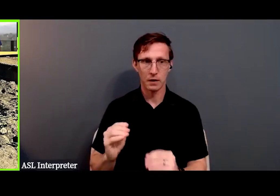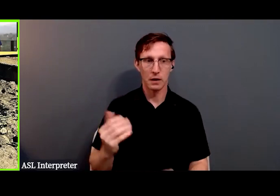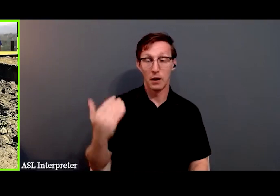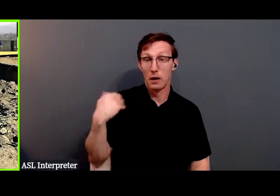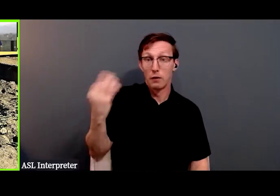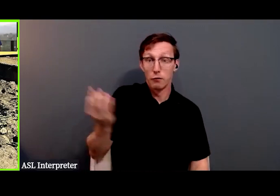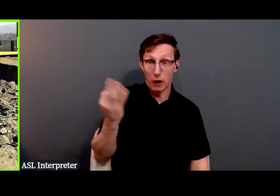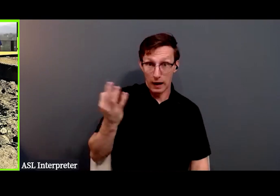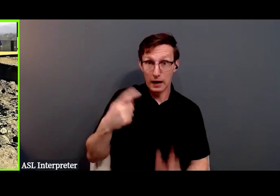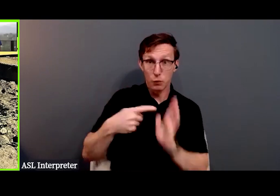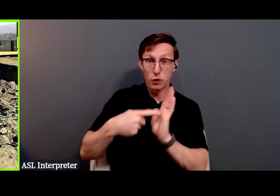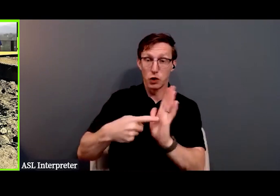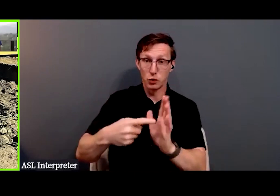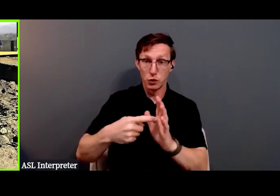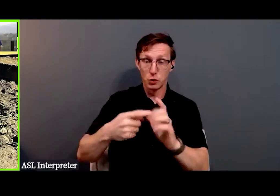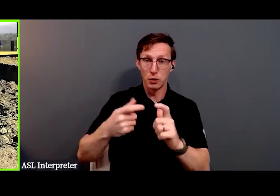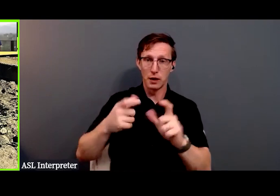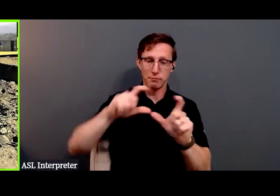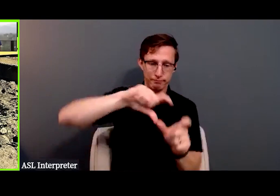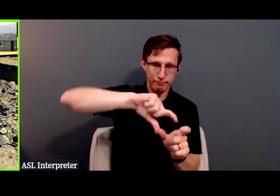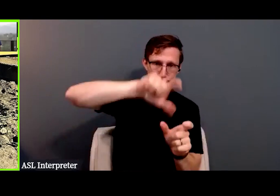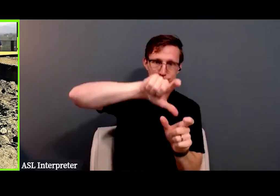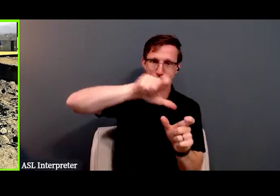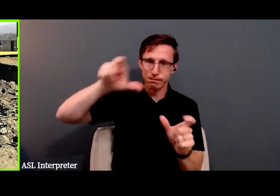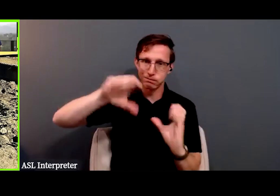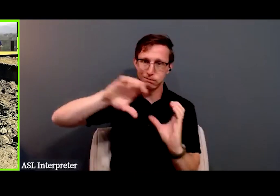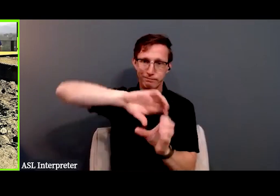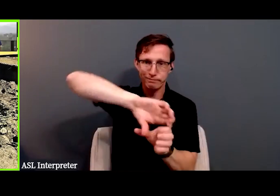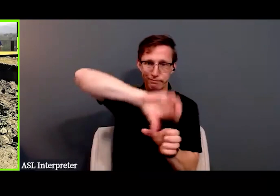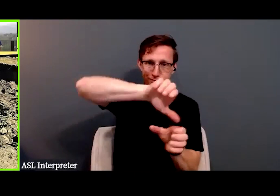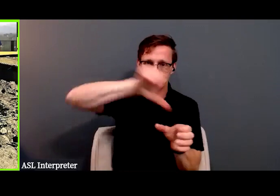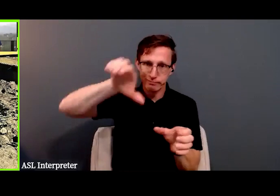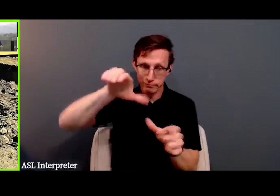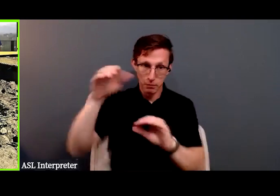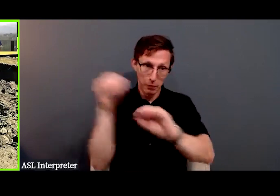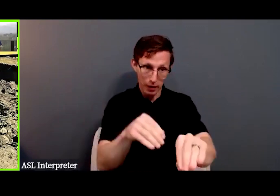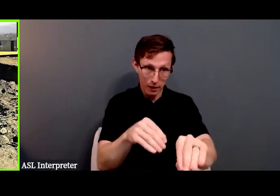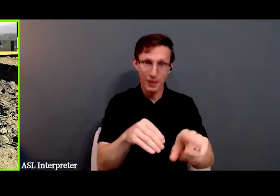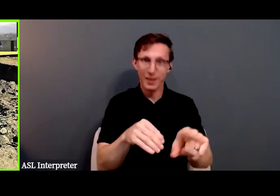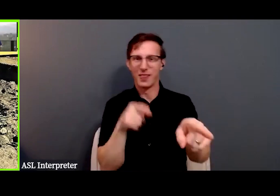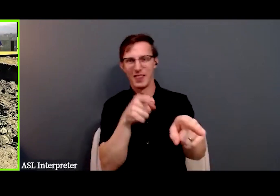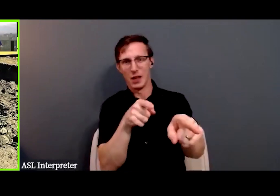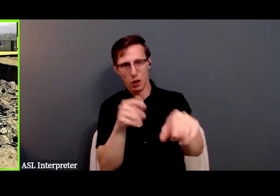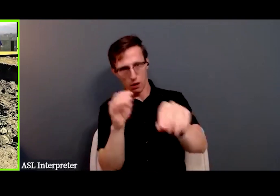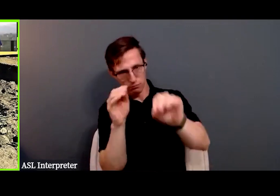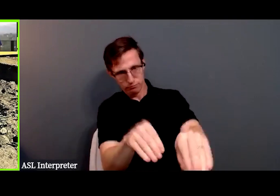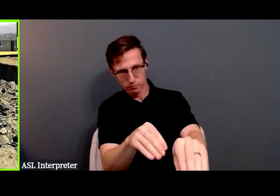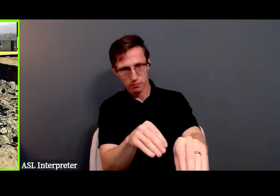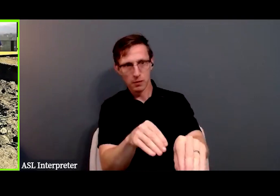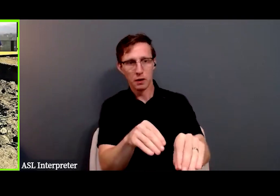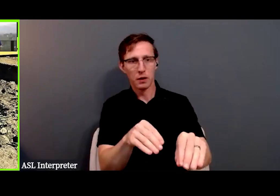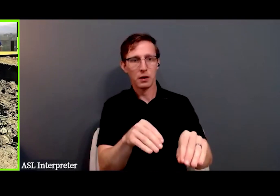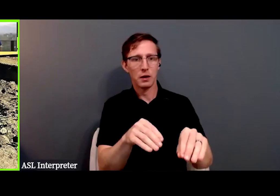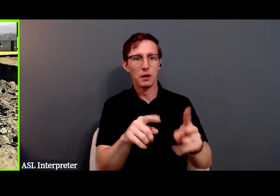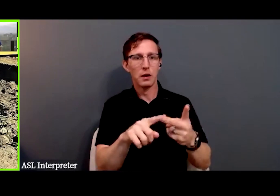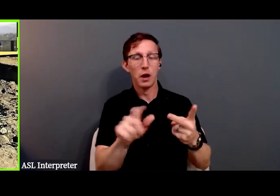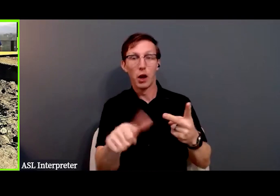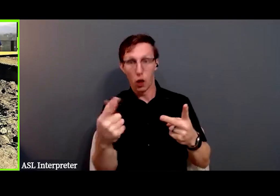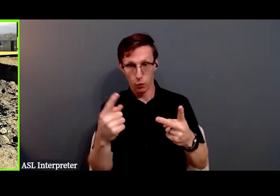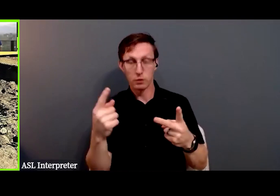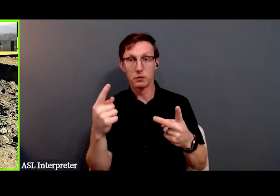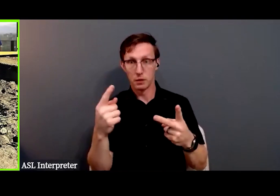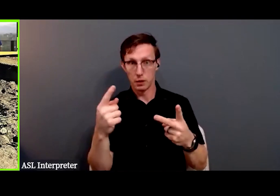being brought in to be installed. So what you see now is the elbow joint and an additional joint are under construction. So you can see